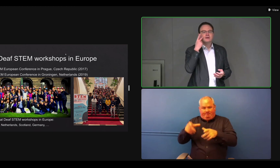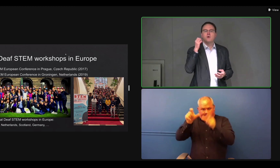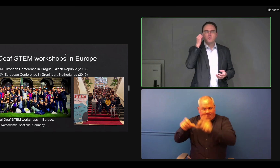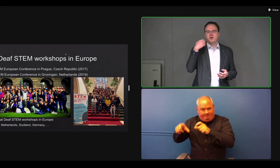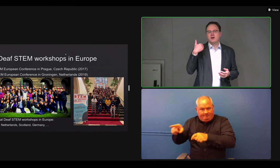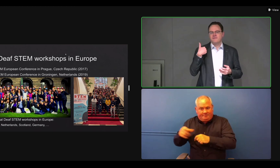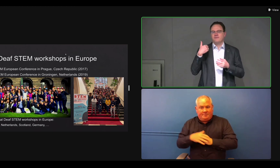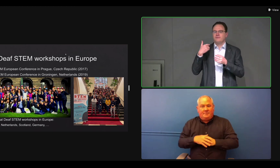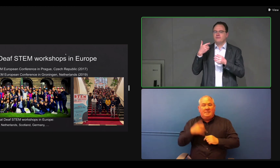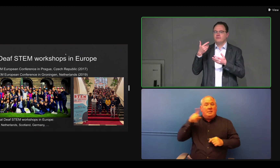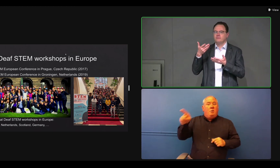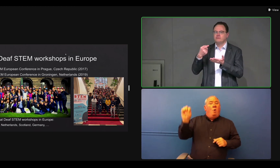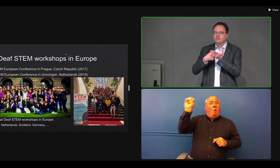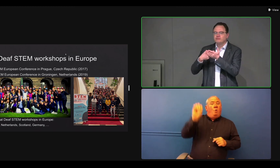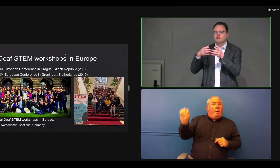conference.